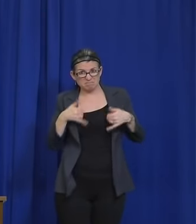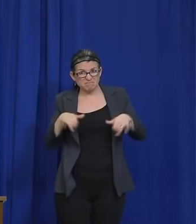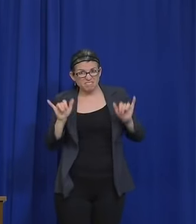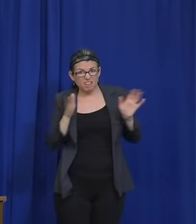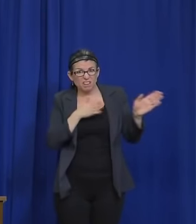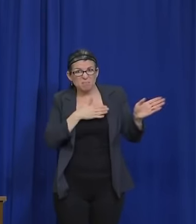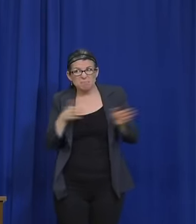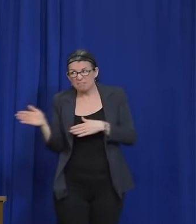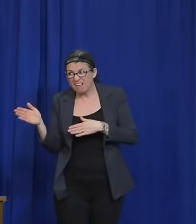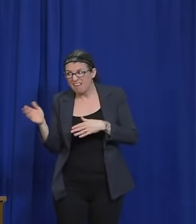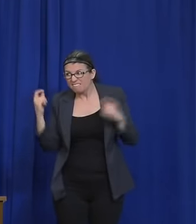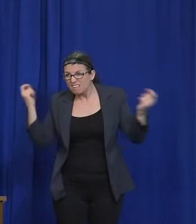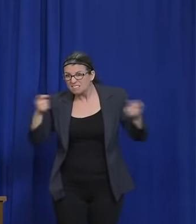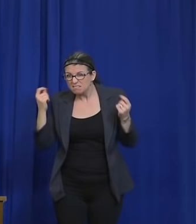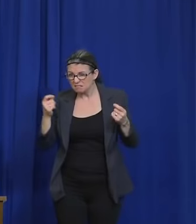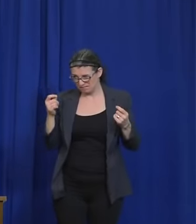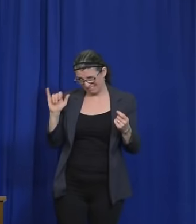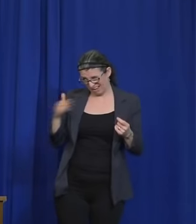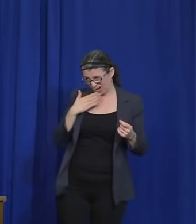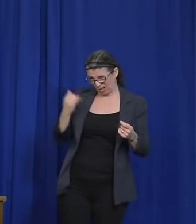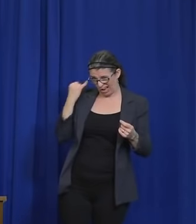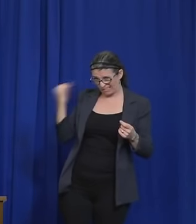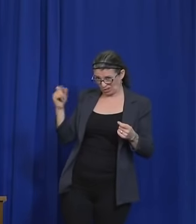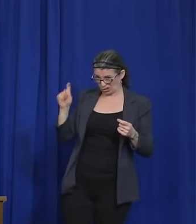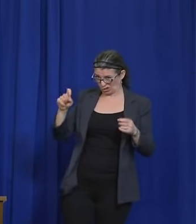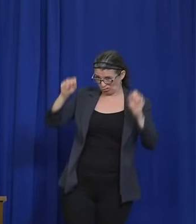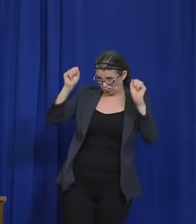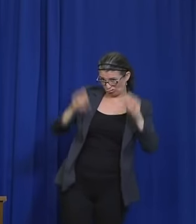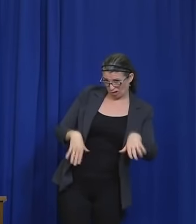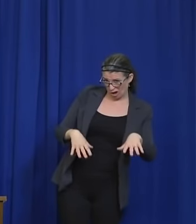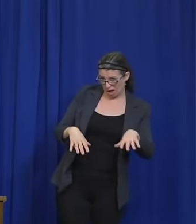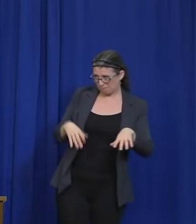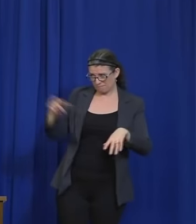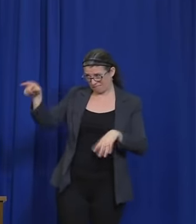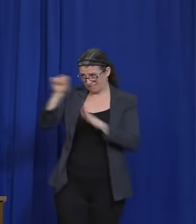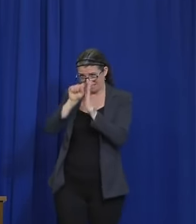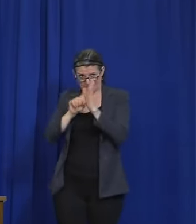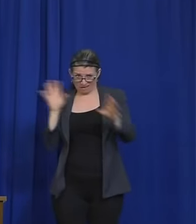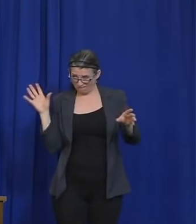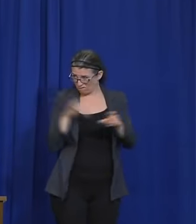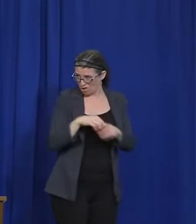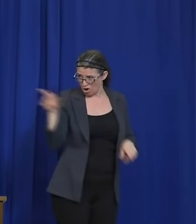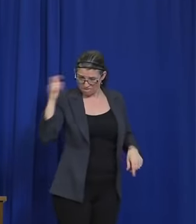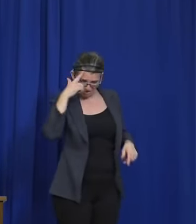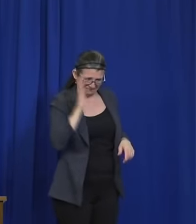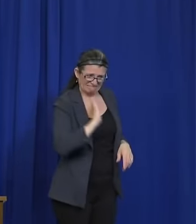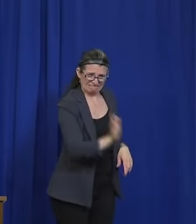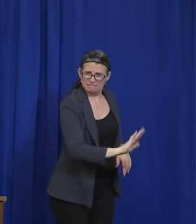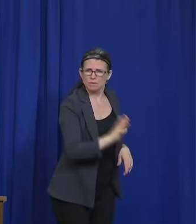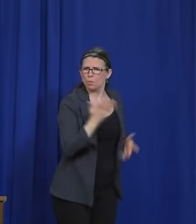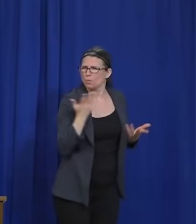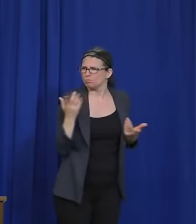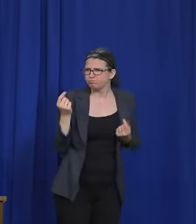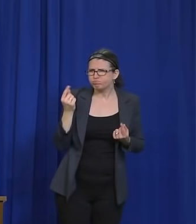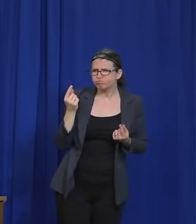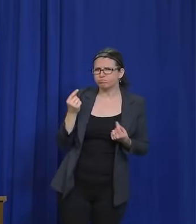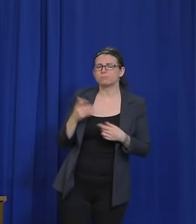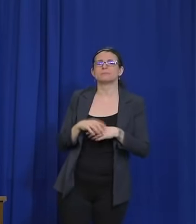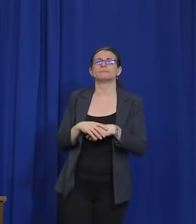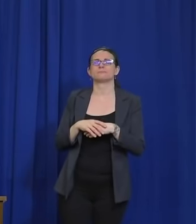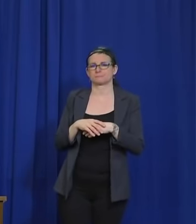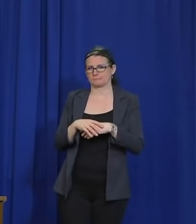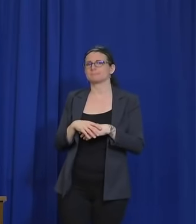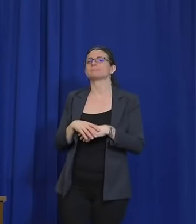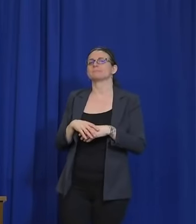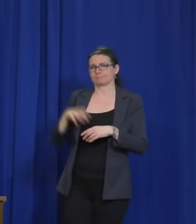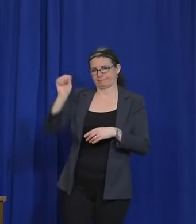by that time on whether they can hold these events? Yes, there will be direction from the state of Maine before